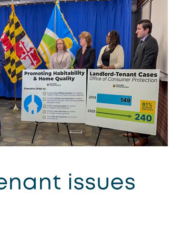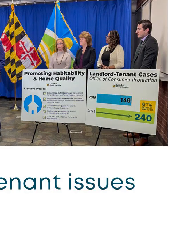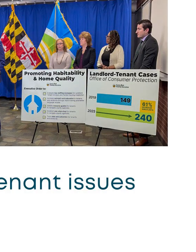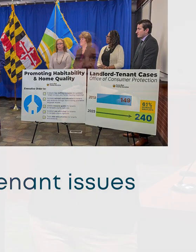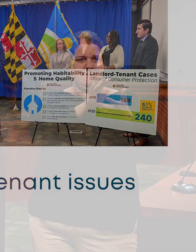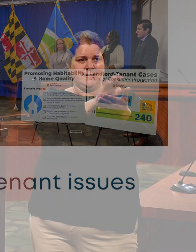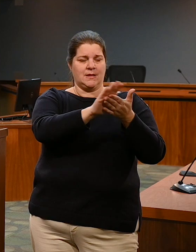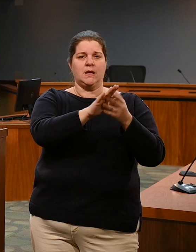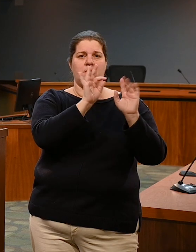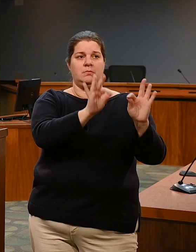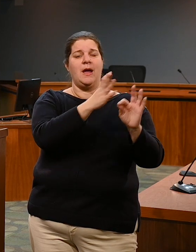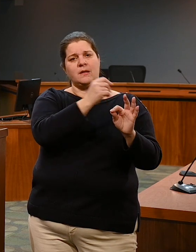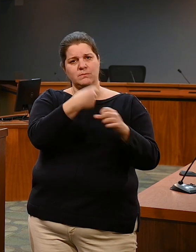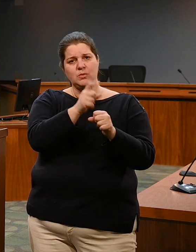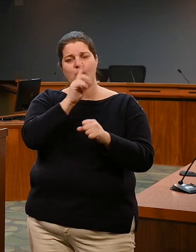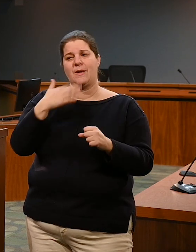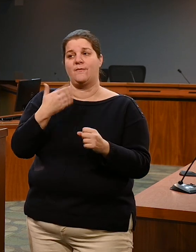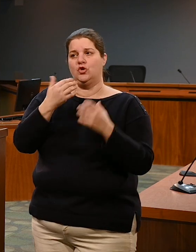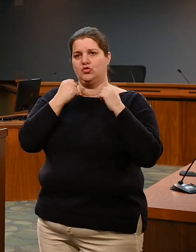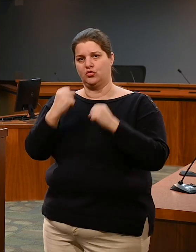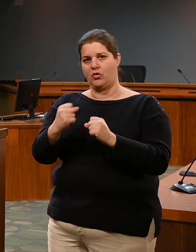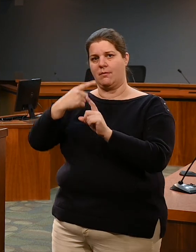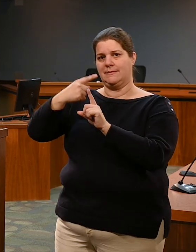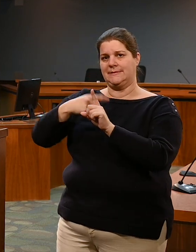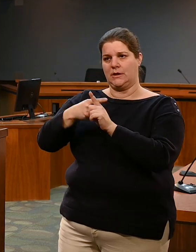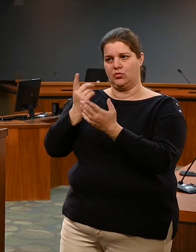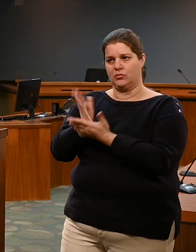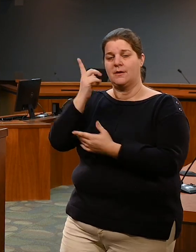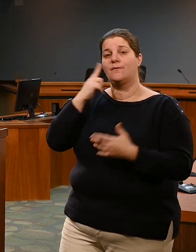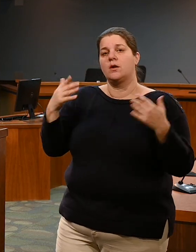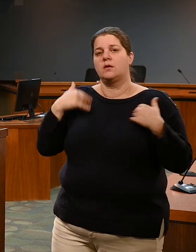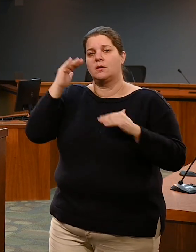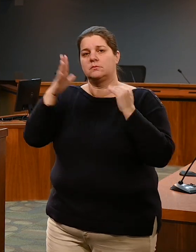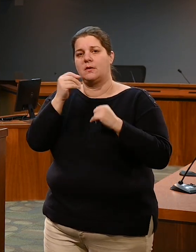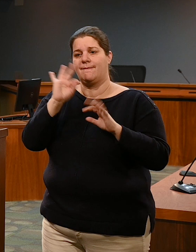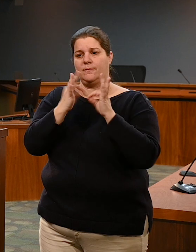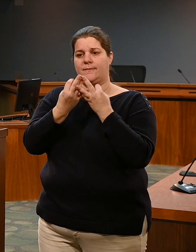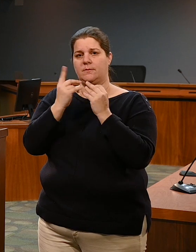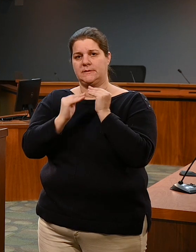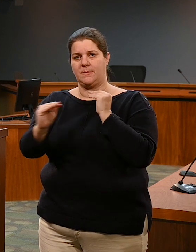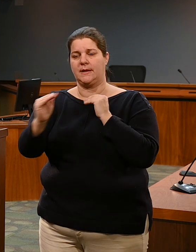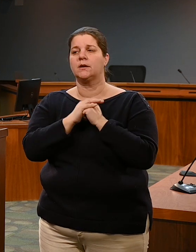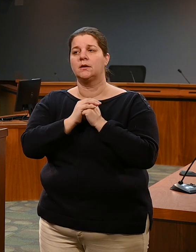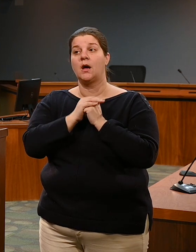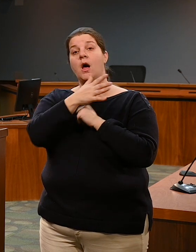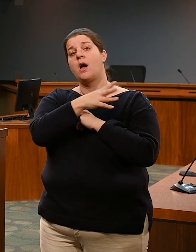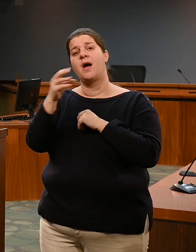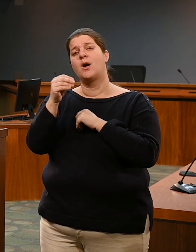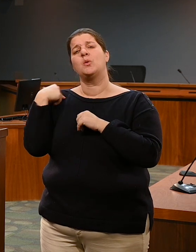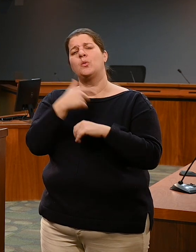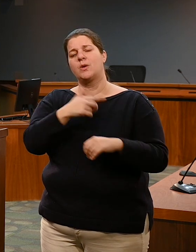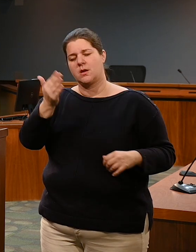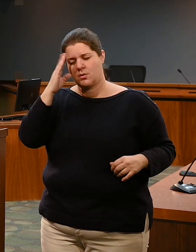we have strong tenant rights, which is important for young adults and family stability. And finally, we